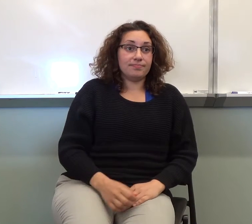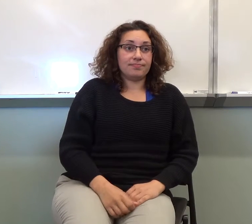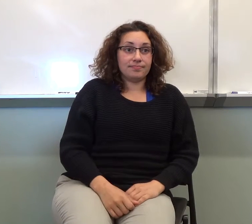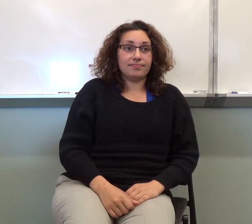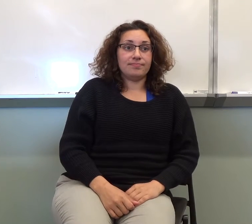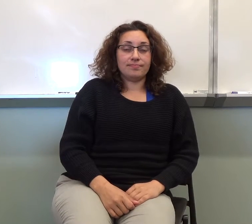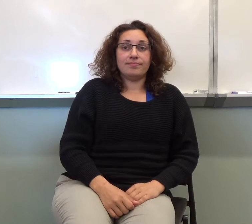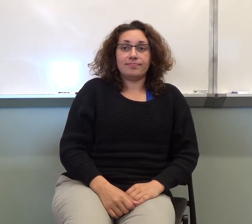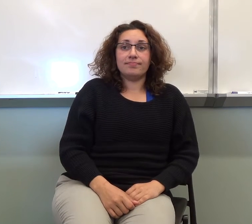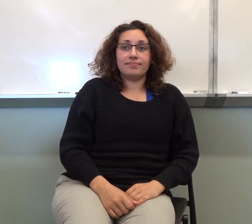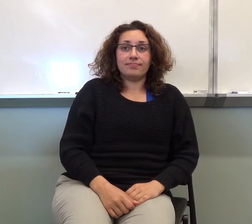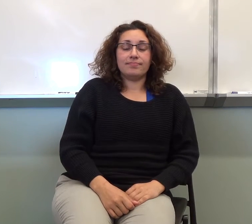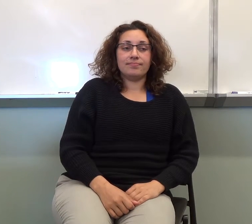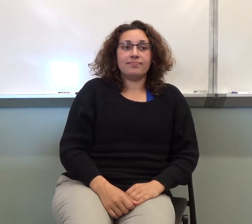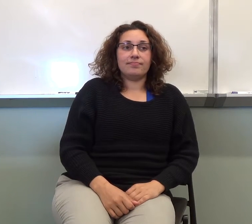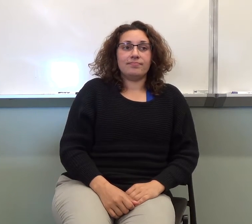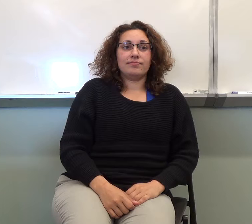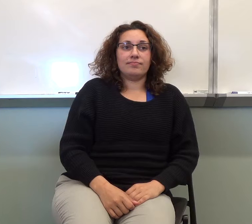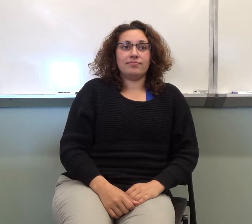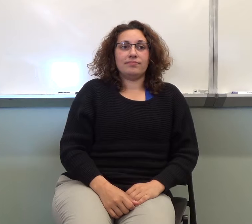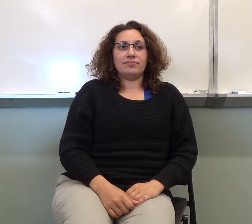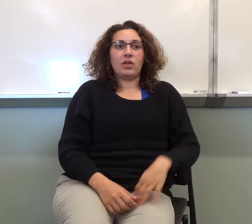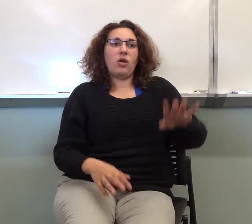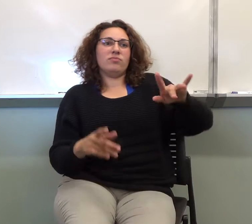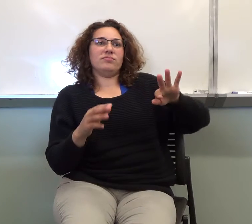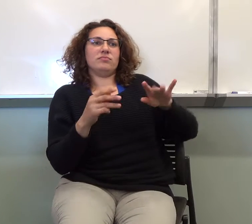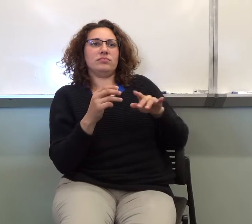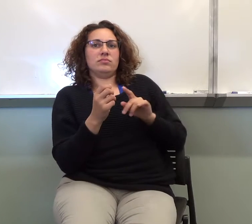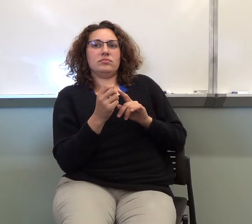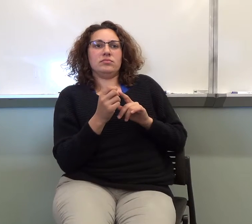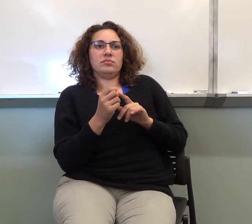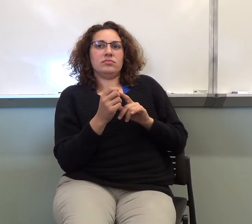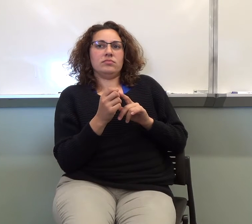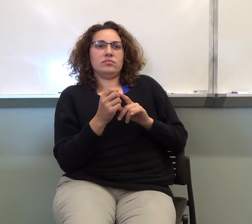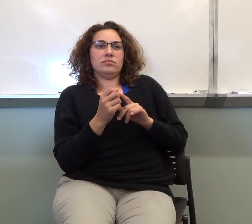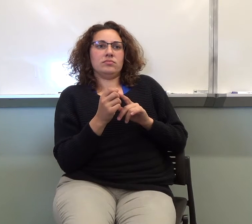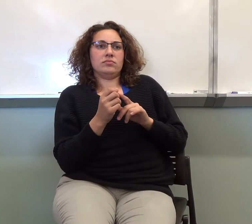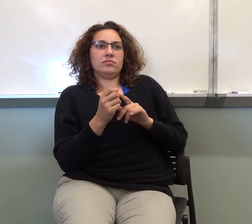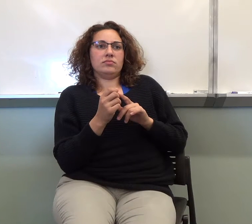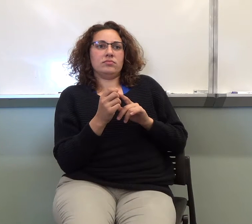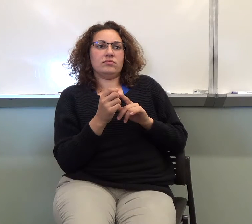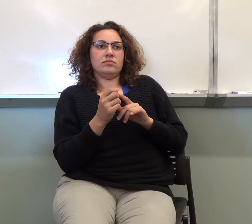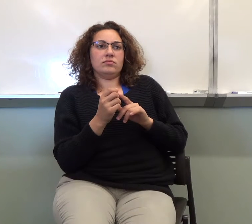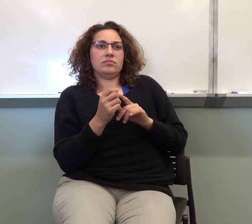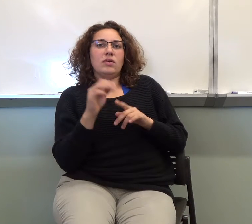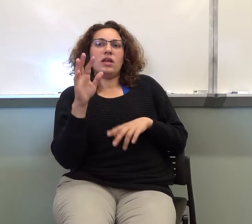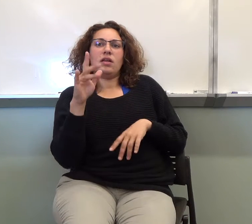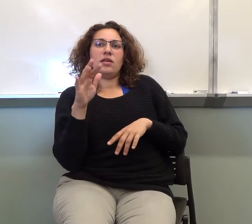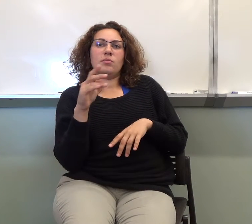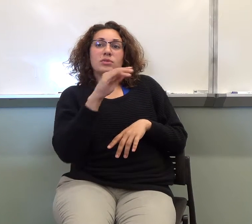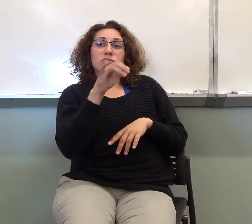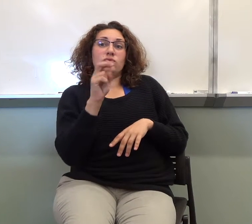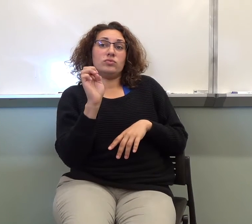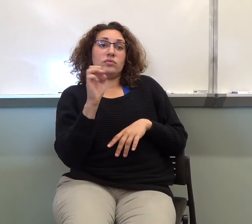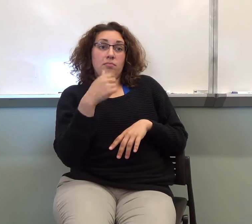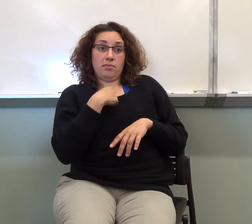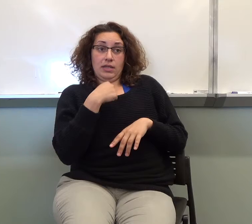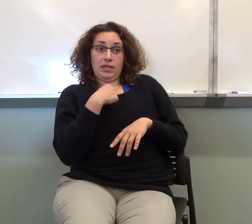Sure. So what, your calendar is not, it's not saying, Yeah, yeah, it ends on the 5th, but that